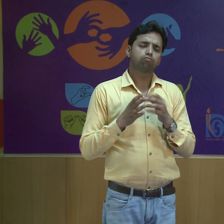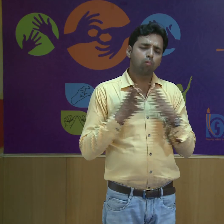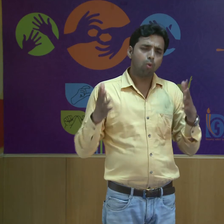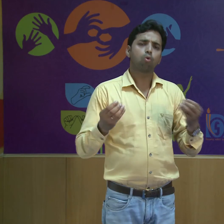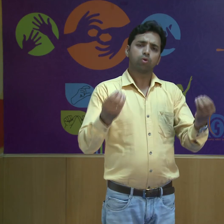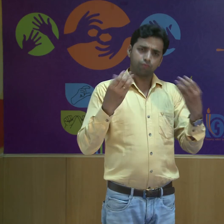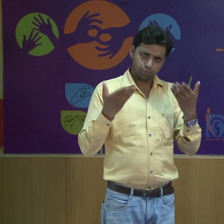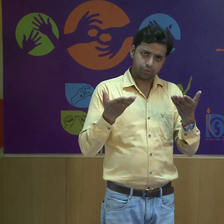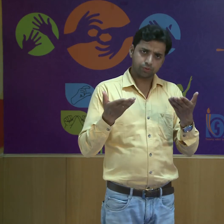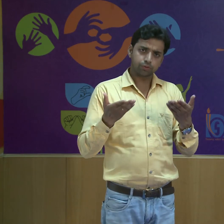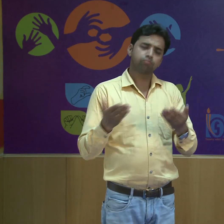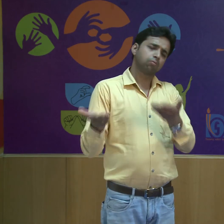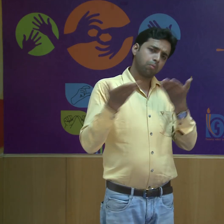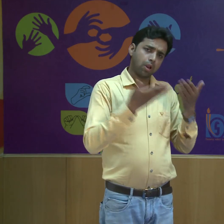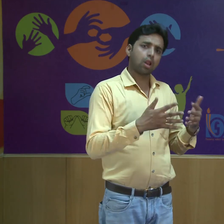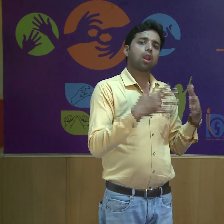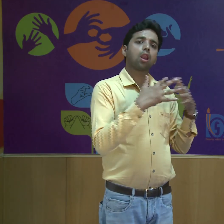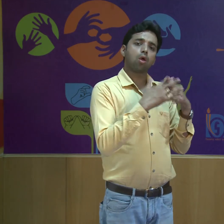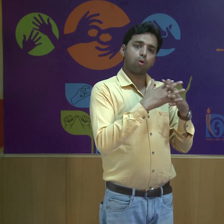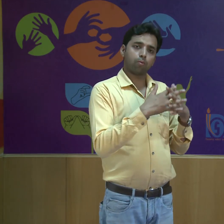For more information, please log on to